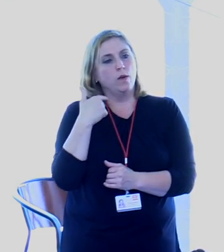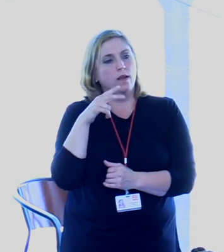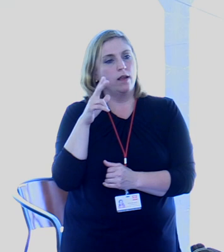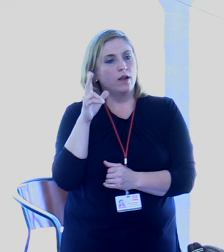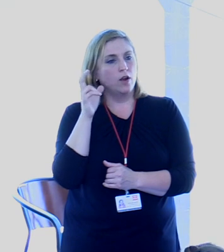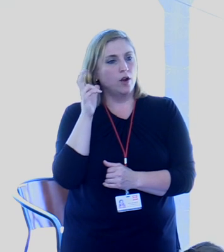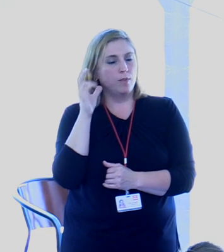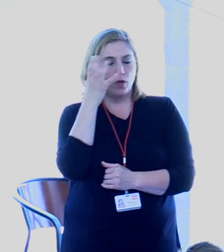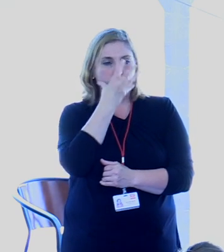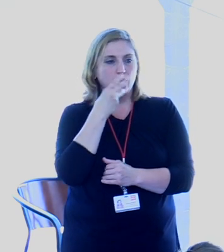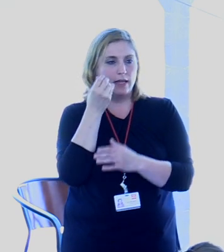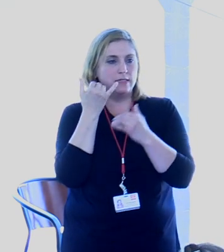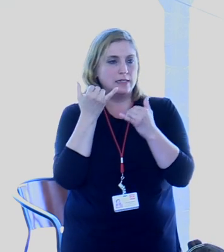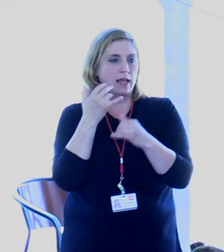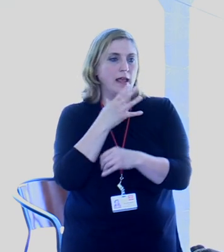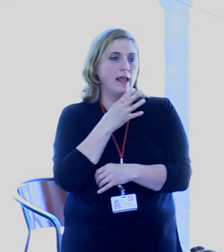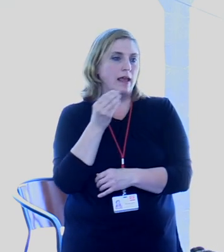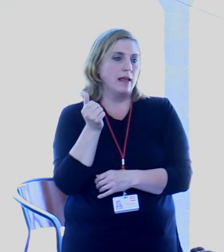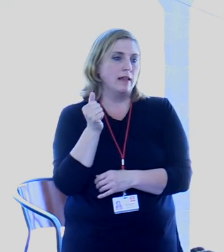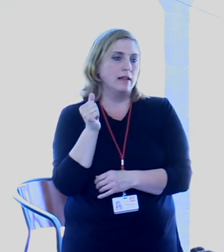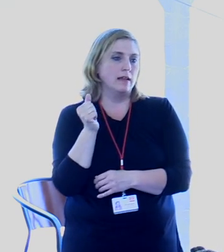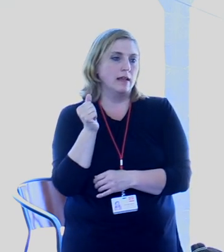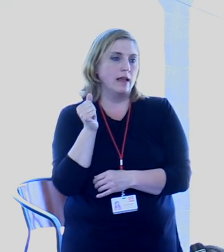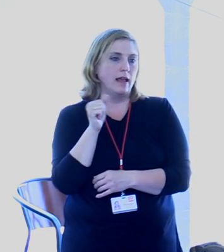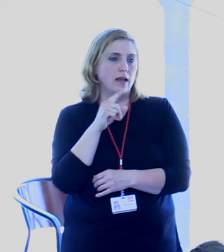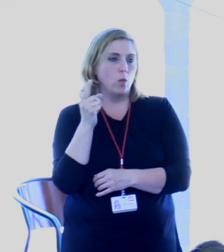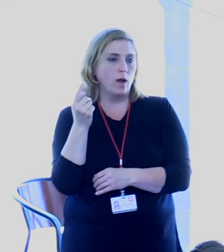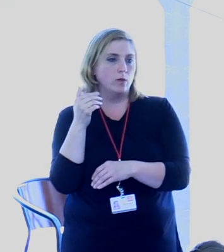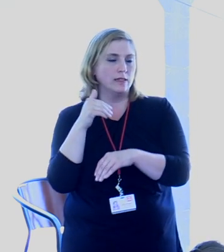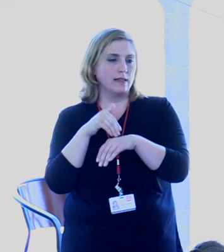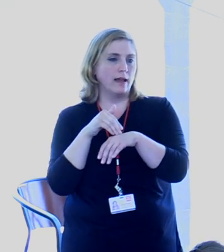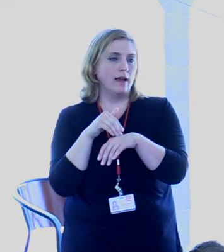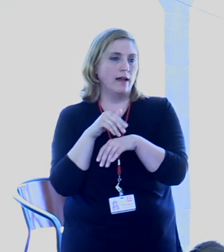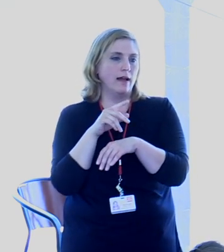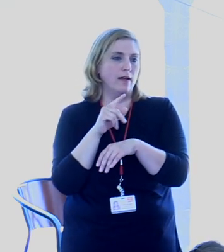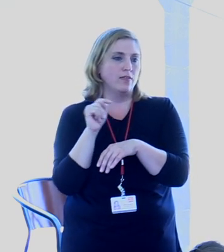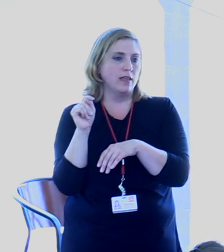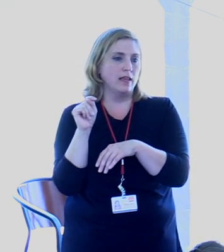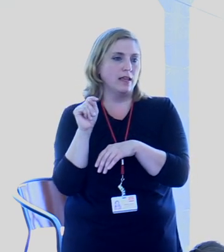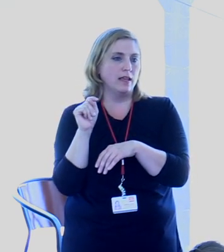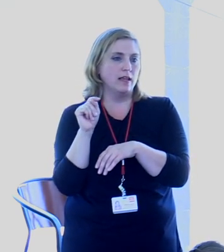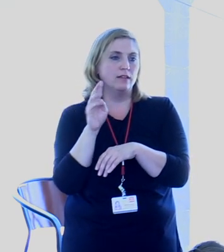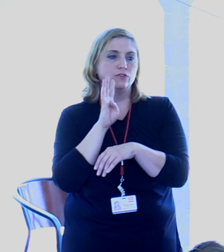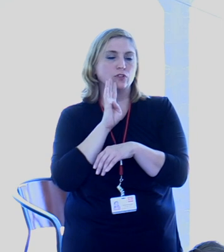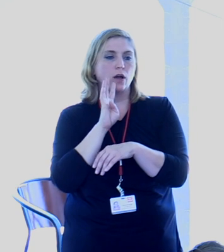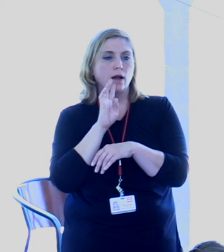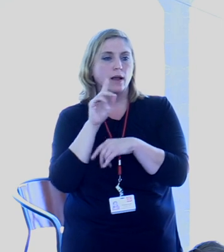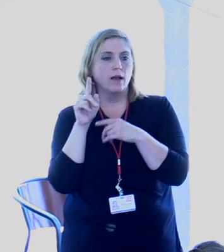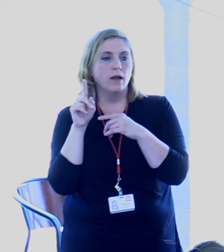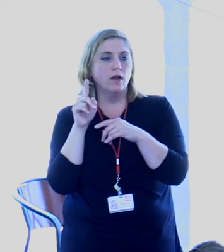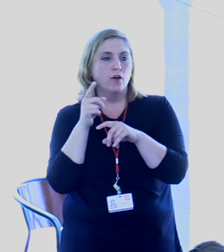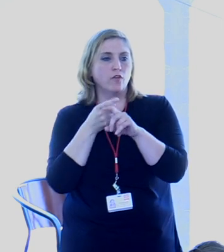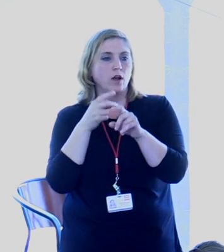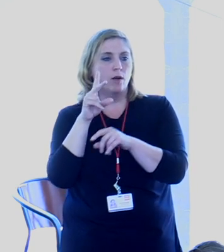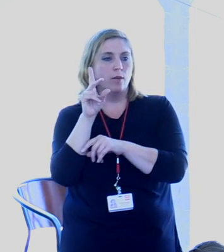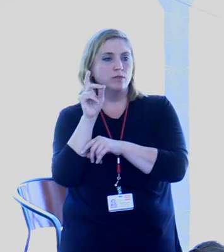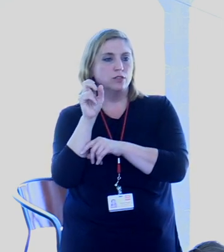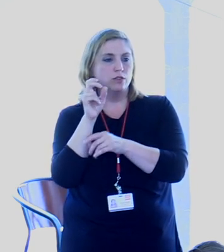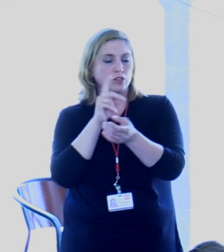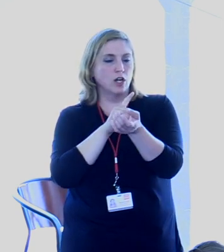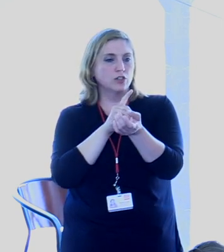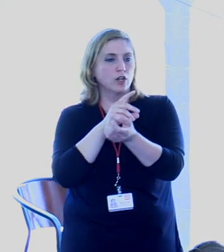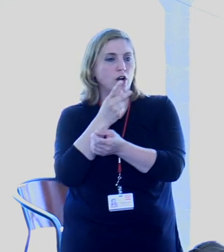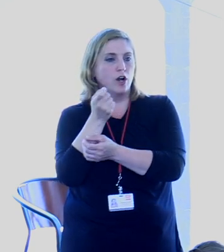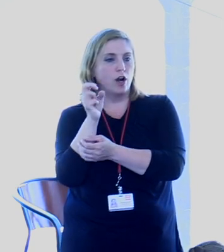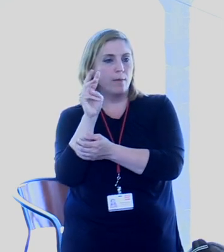beautifully today, and if anywhere was at the dazzling talk of Dr. Herrmann,